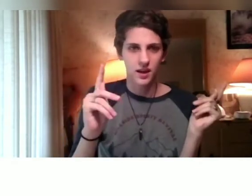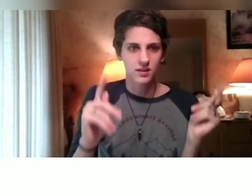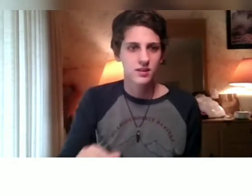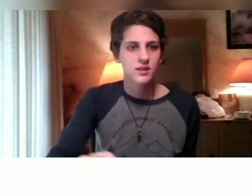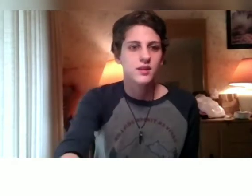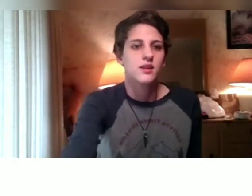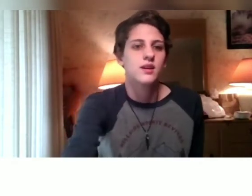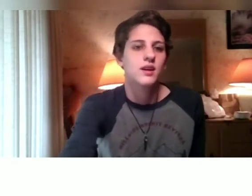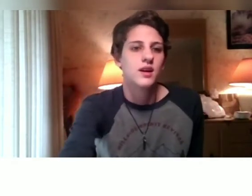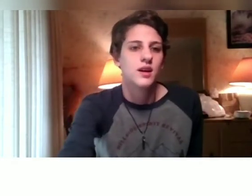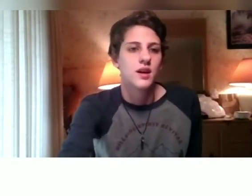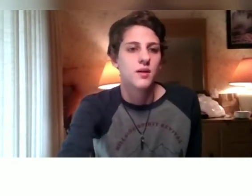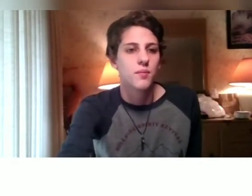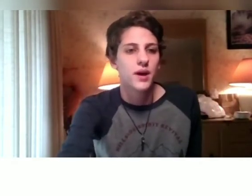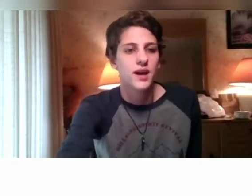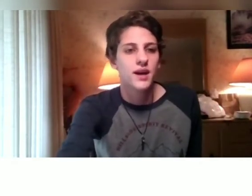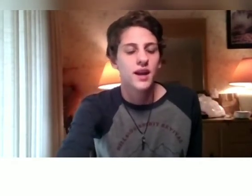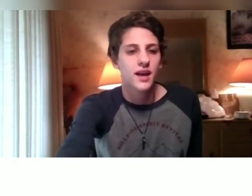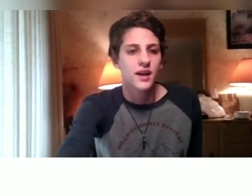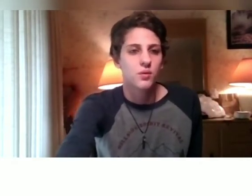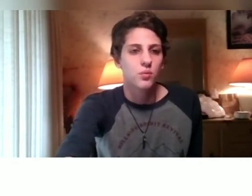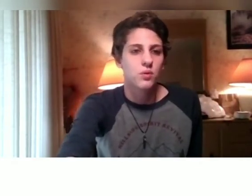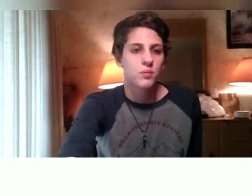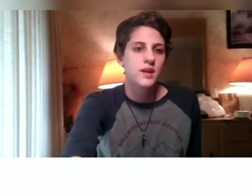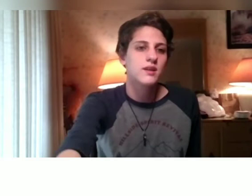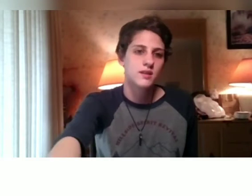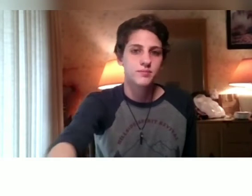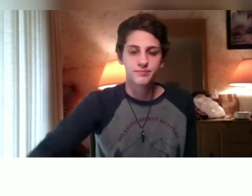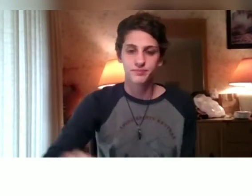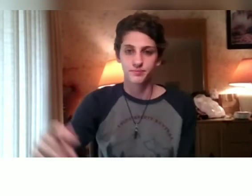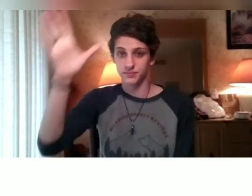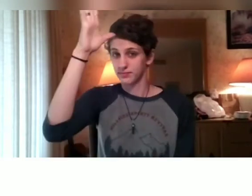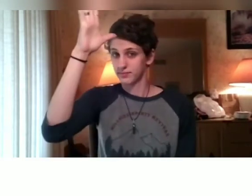Okay. Man and woman.